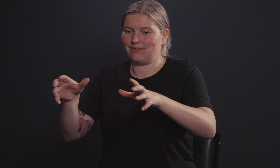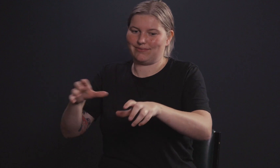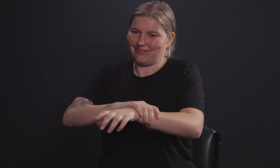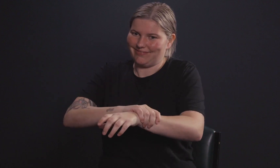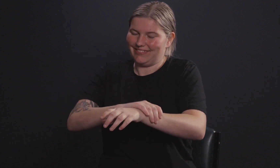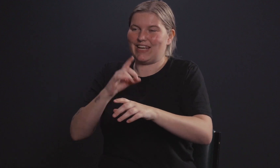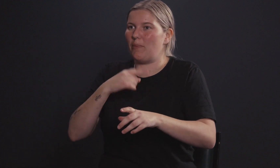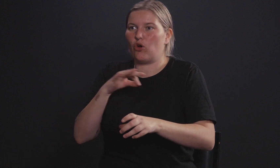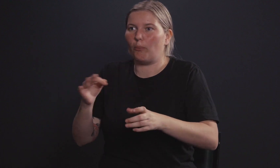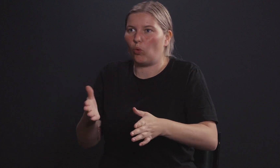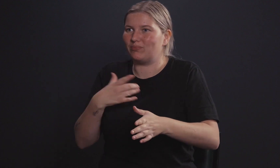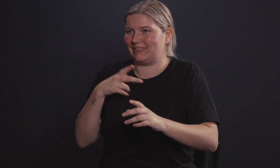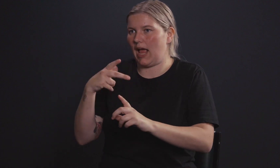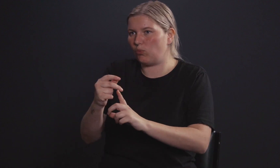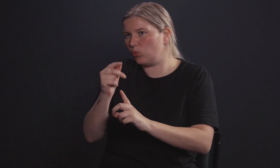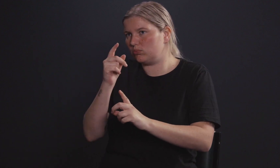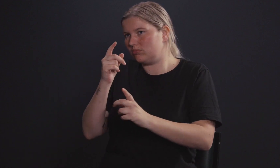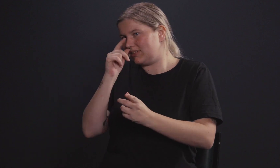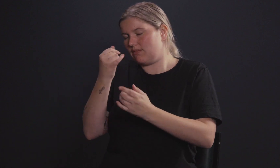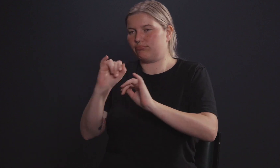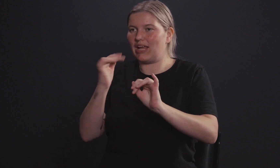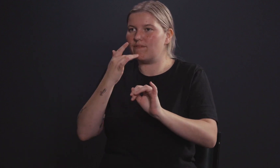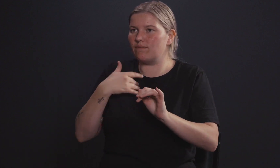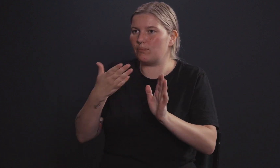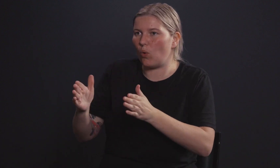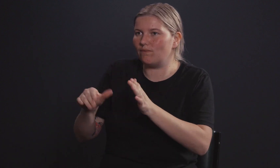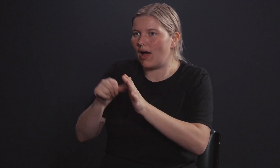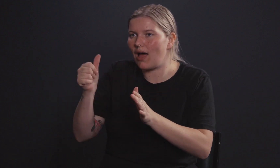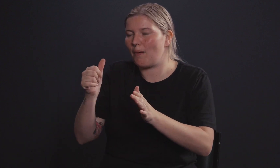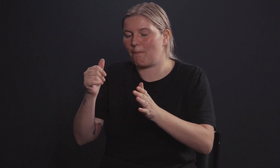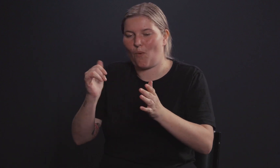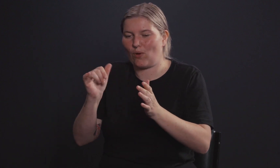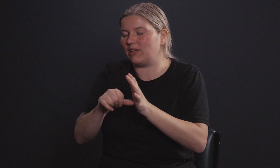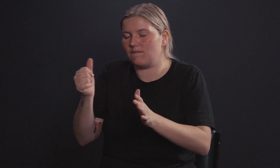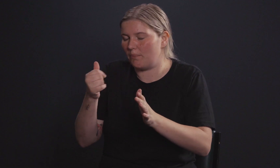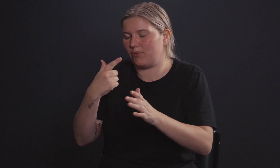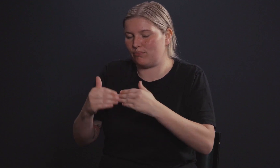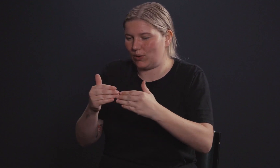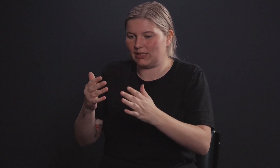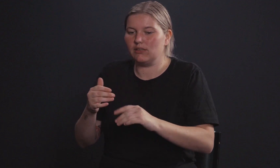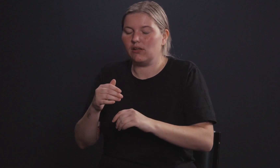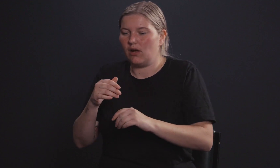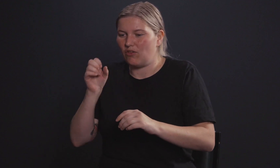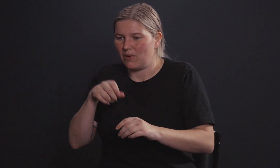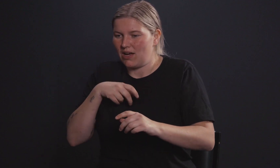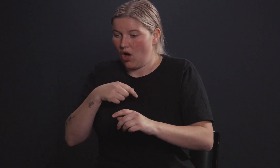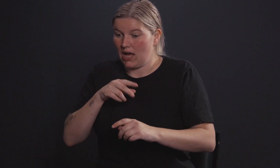moving because I know that it's possible the procedure might not work or you can mess it up if you move around. I remember verbalizing that something wasn't